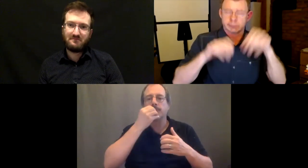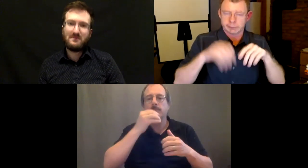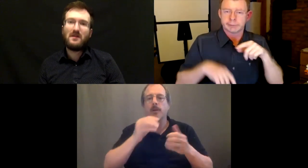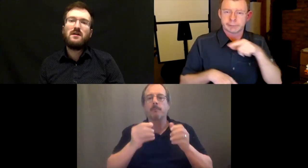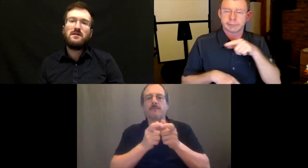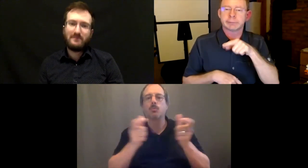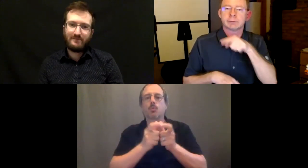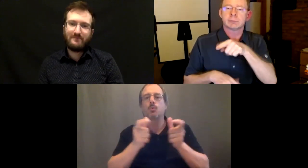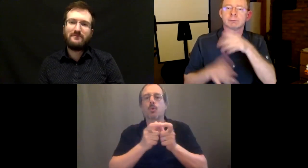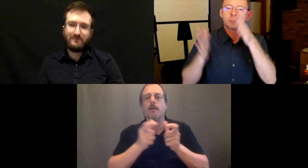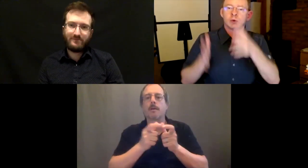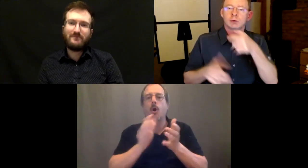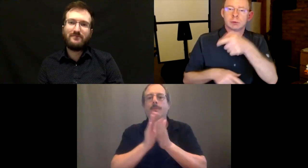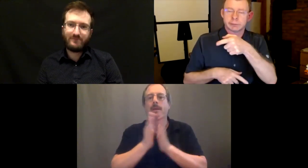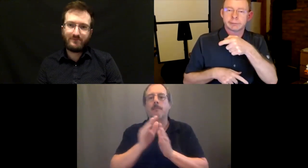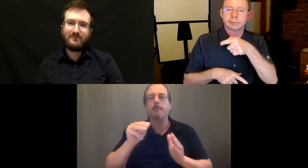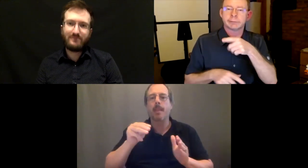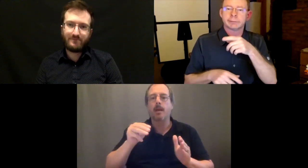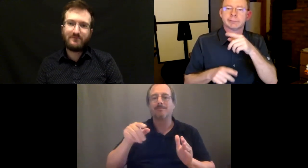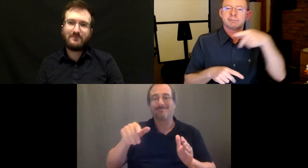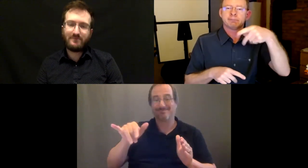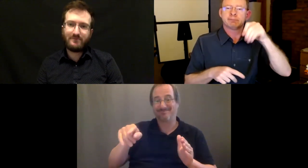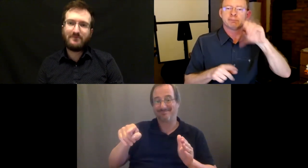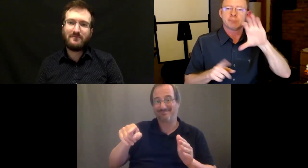There's a food processing plant that